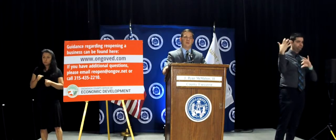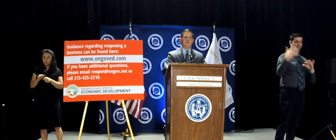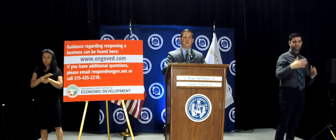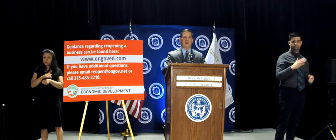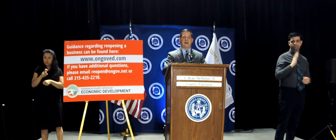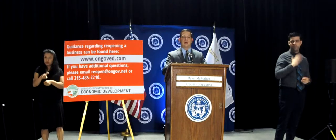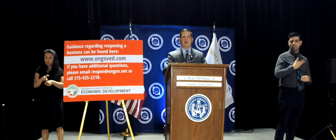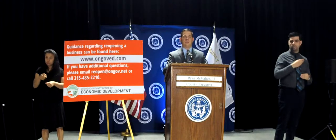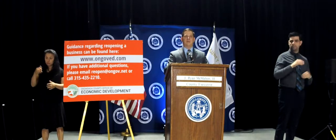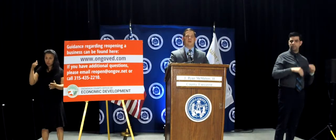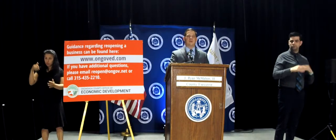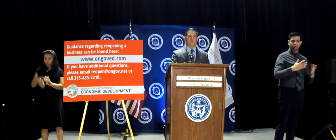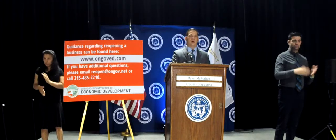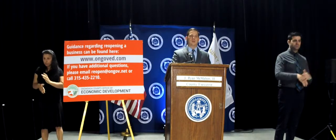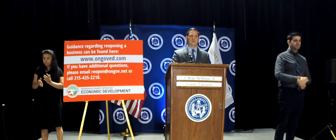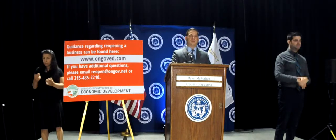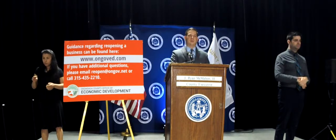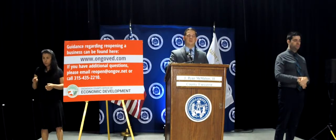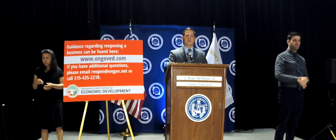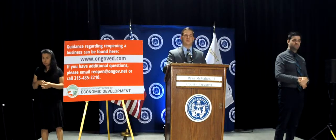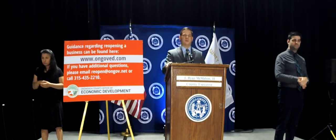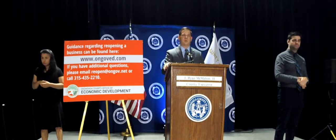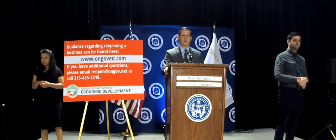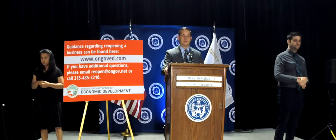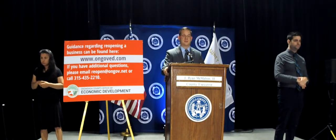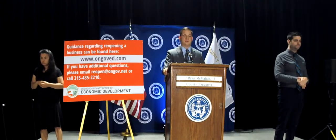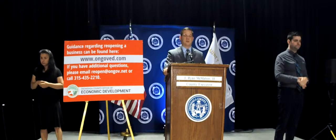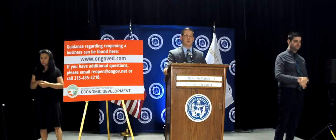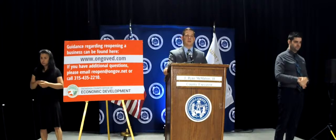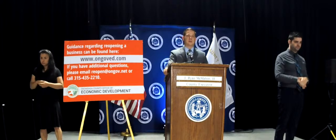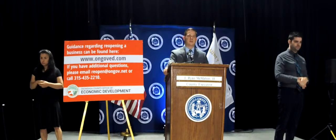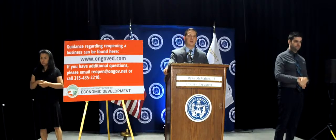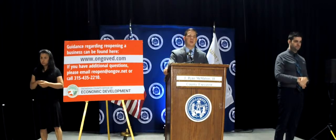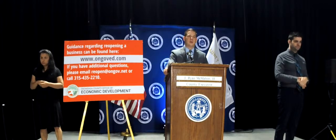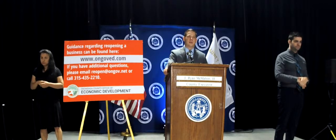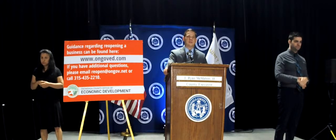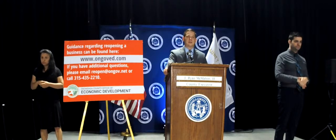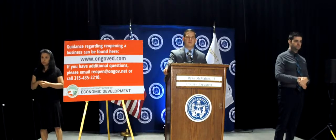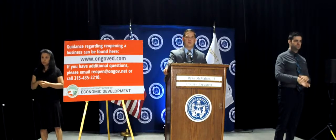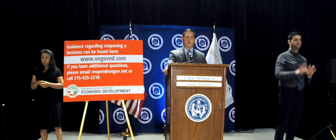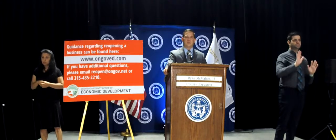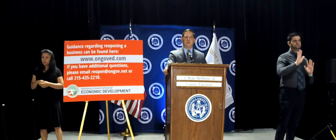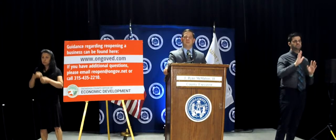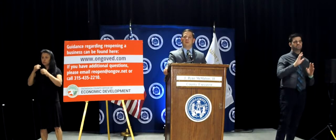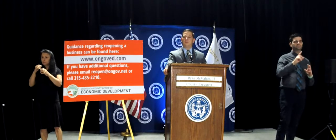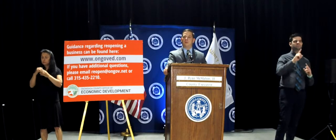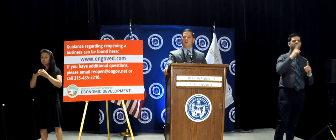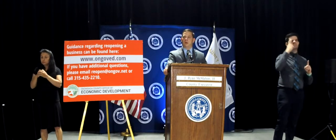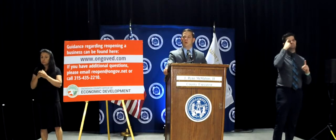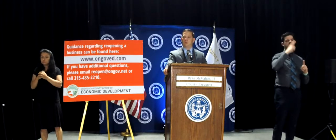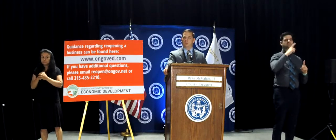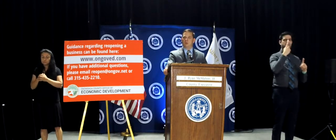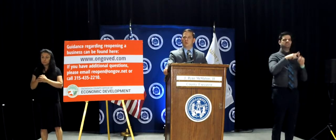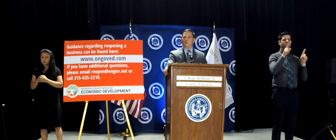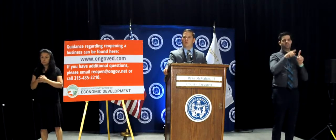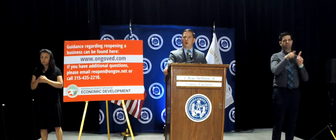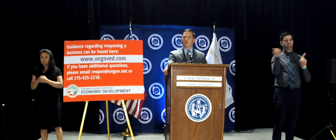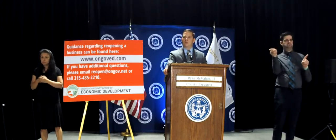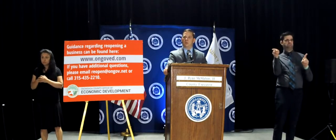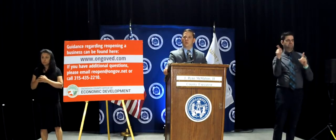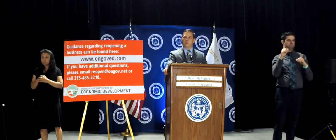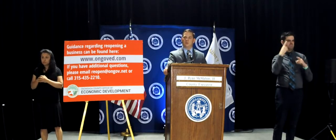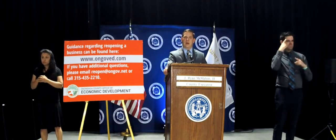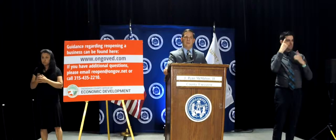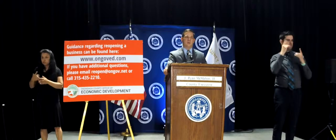Think of, if I got to help my friends in Washington think of this a different way, let's think of it like this. Let's think of it like a PPP loan for